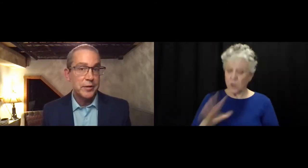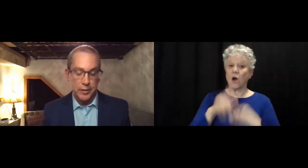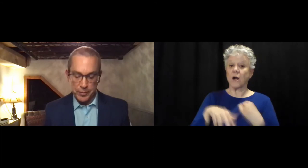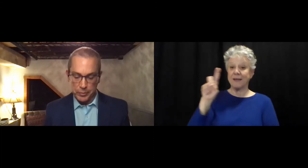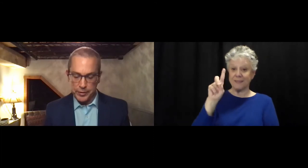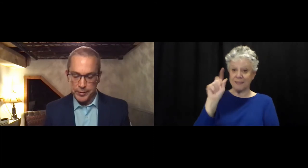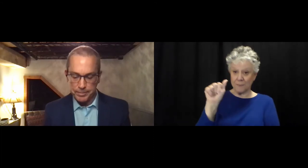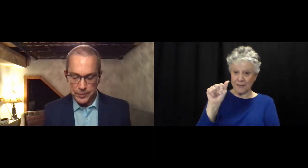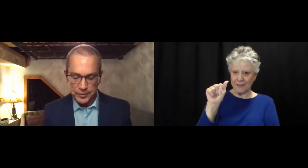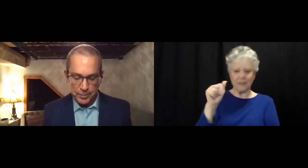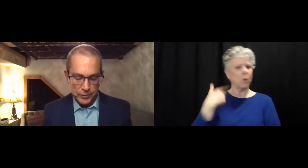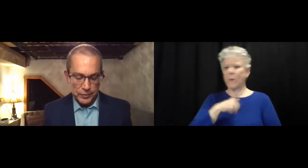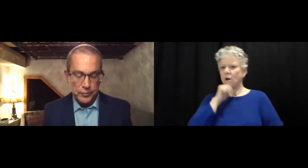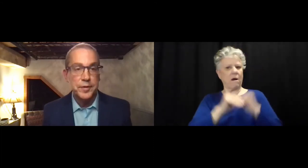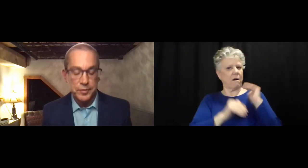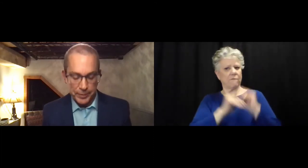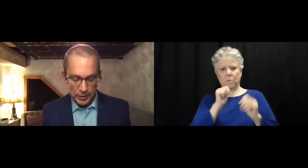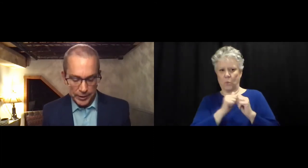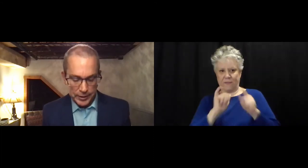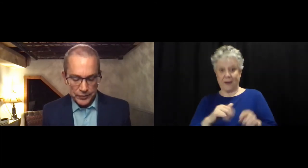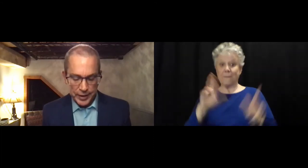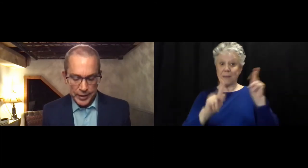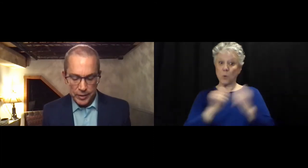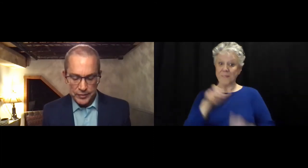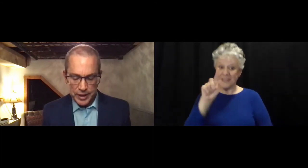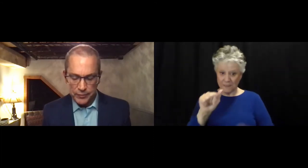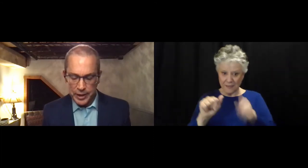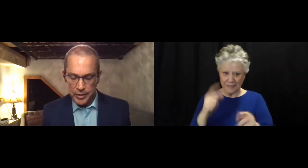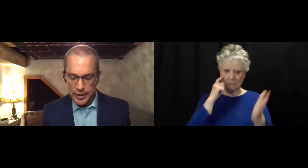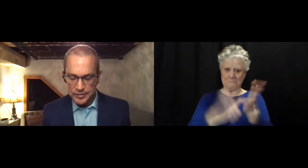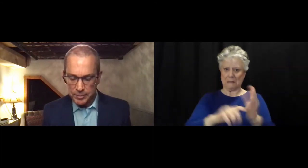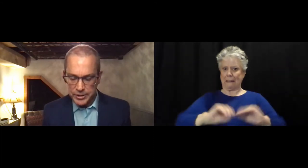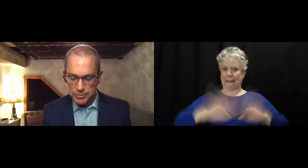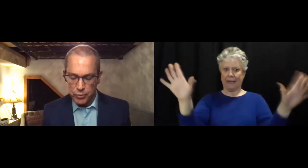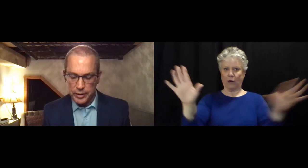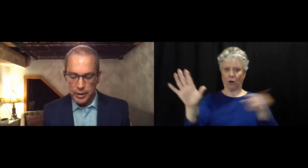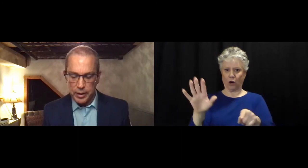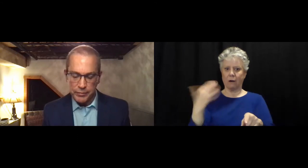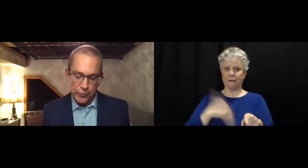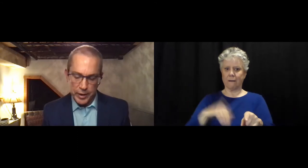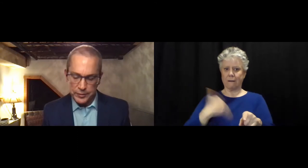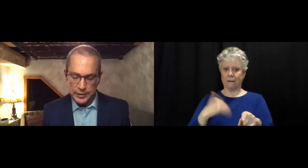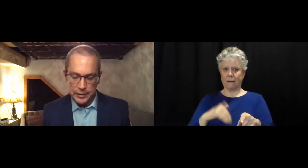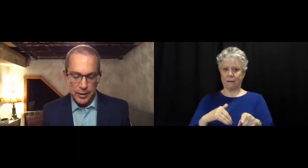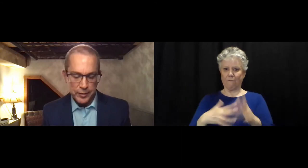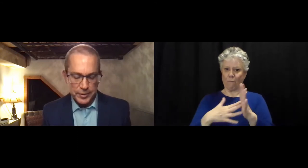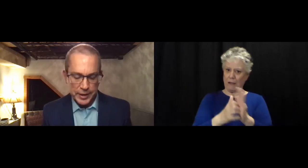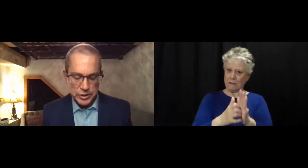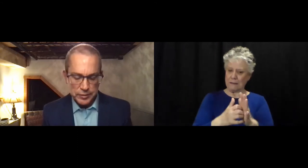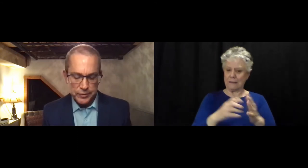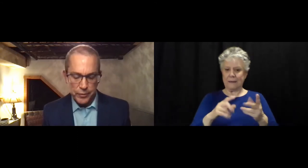quite uncomfortable with it, since persons with disability stand out as a kind of glaring exclamation point of the frailty,